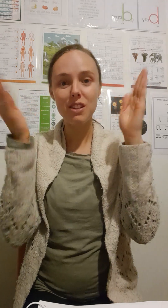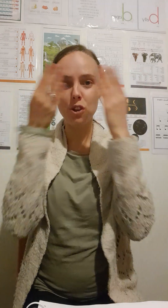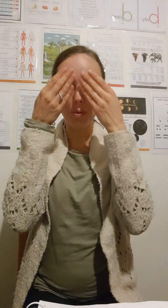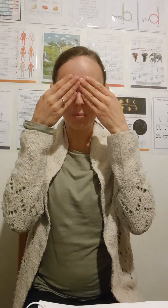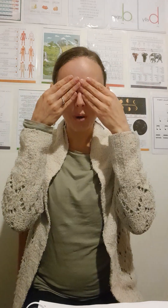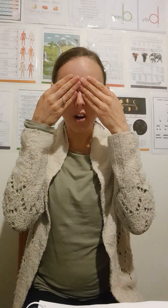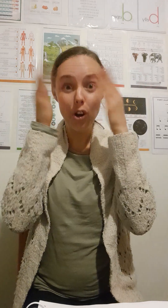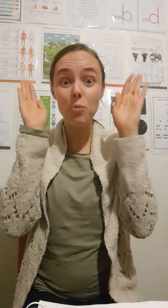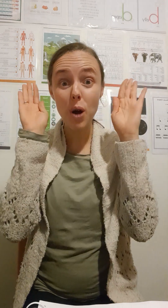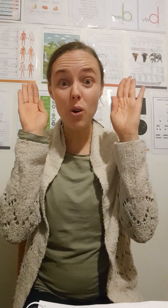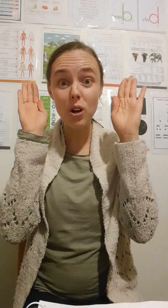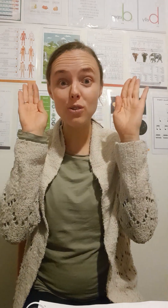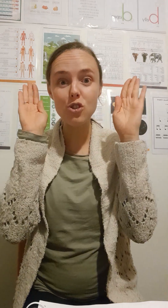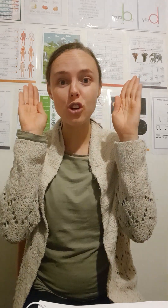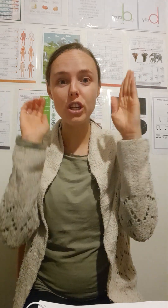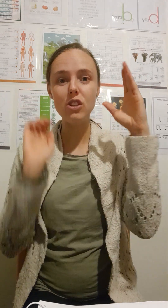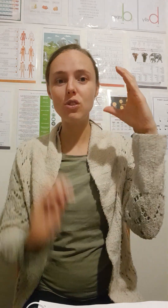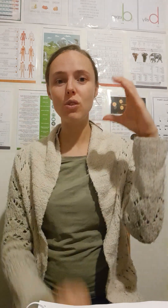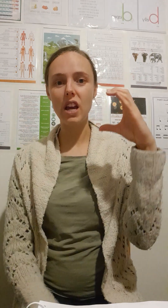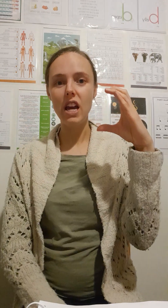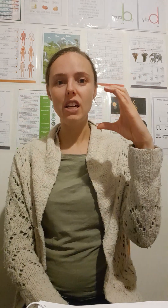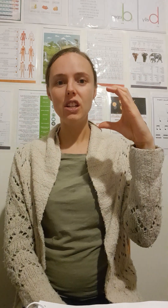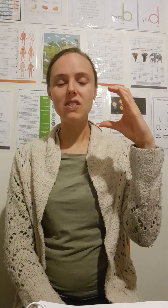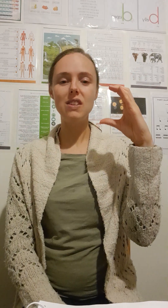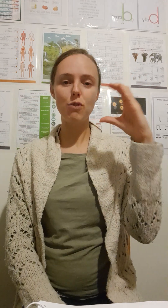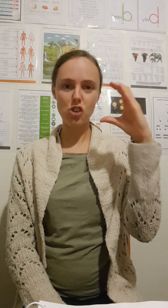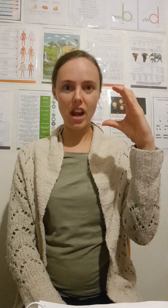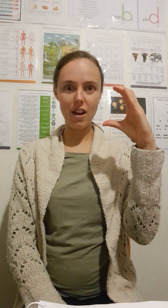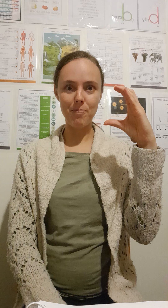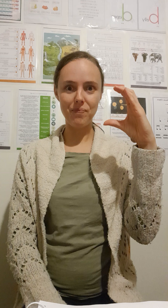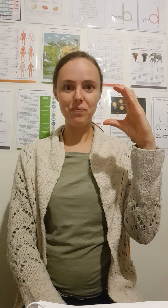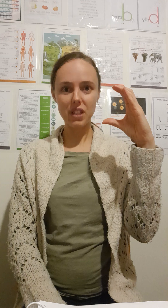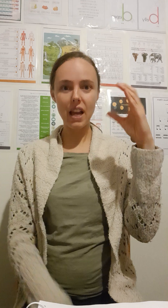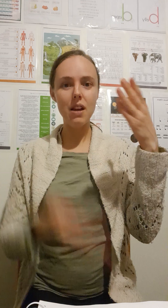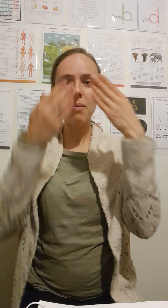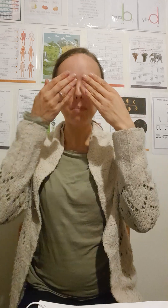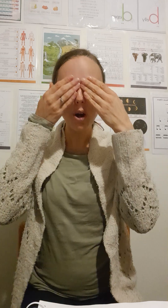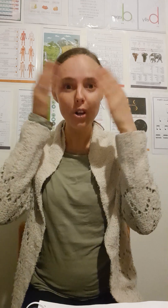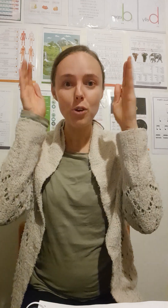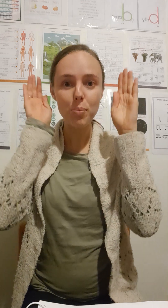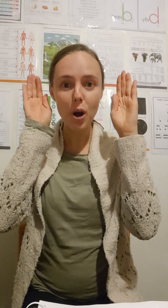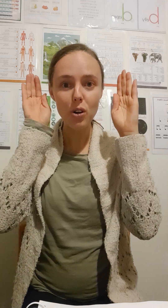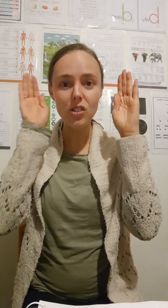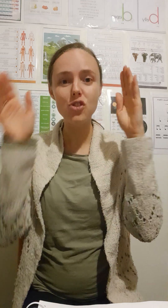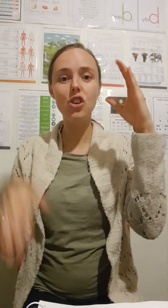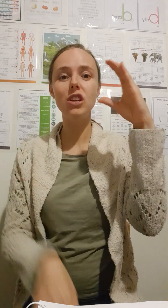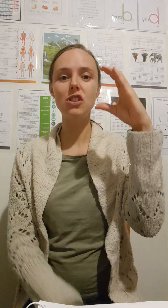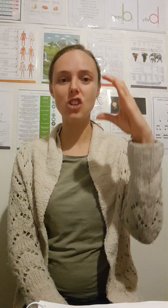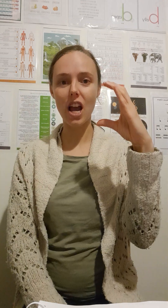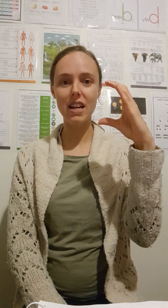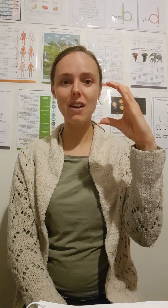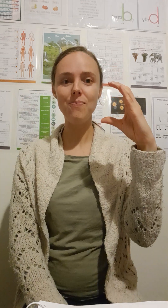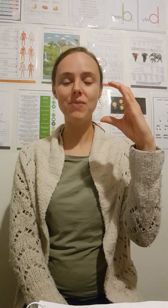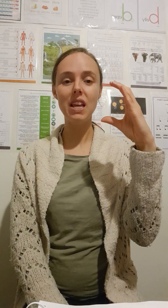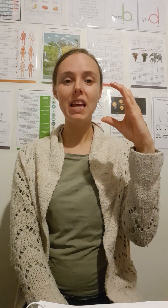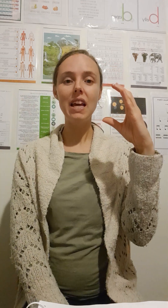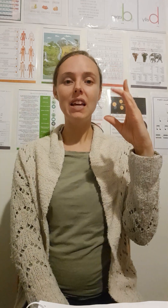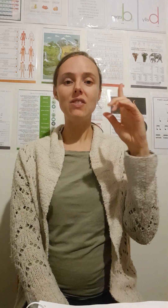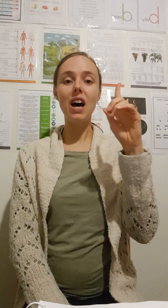So Marco Polo's journey to C for China. Okay, Marco Polo's journey to China. The